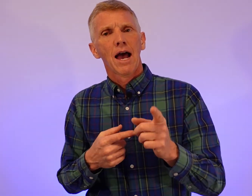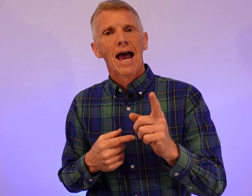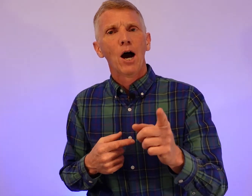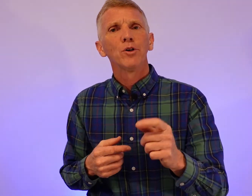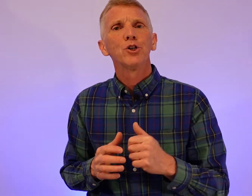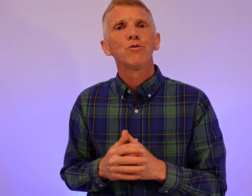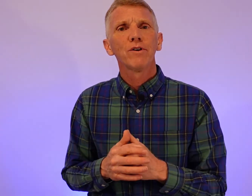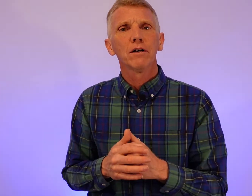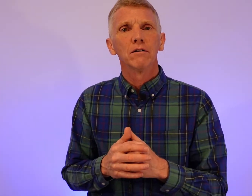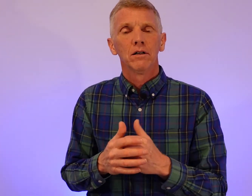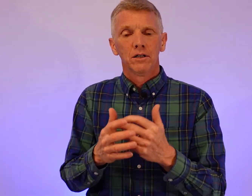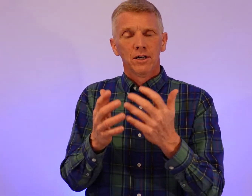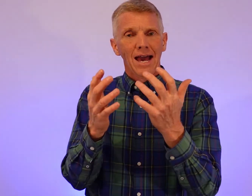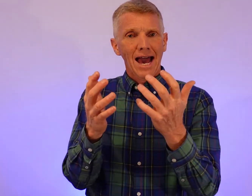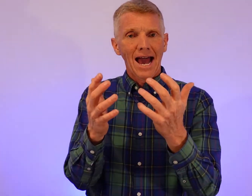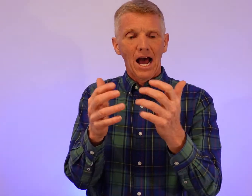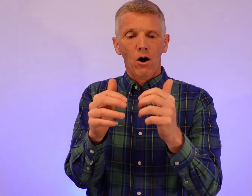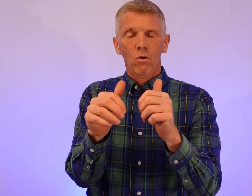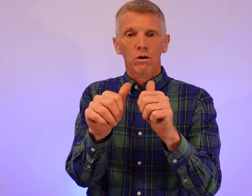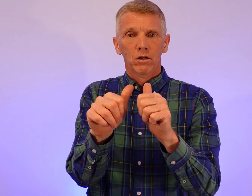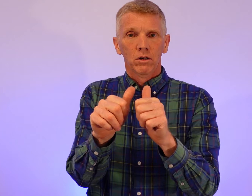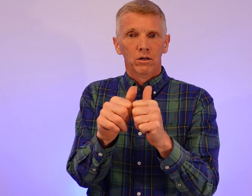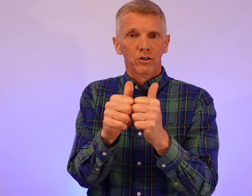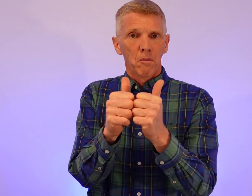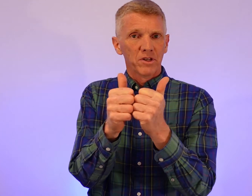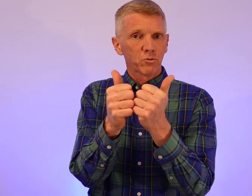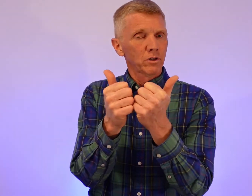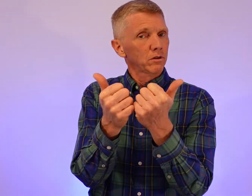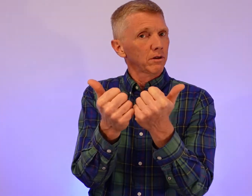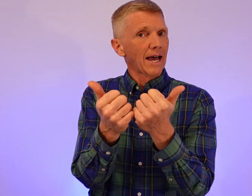How do you feel? How, remember this one? As